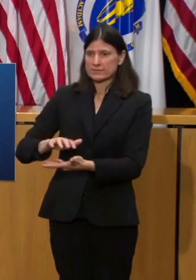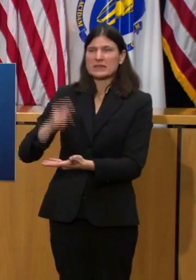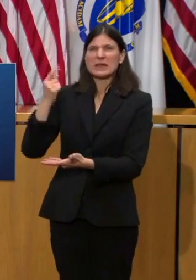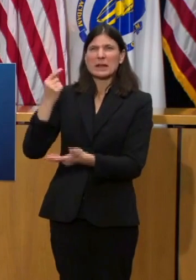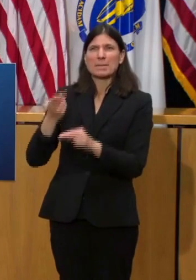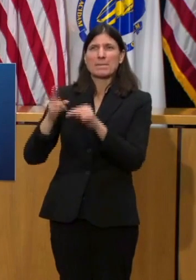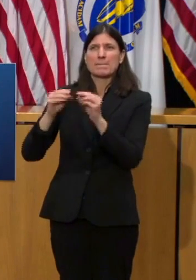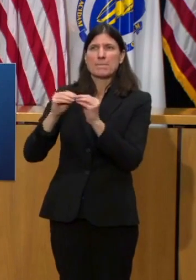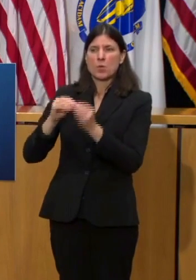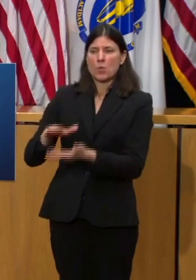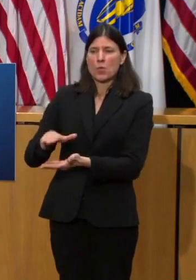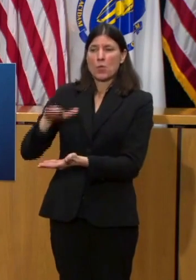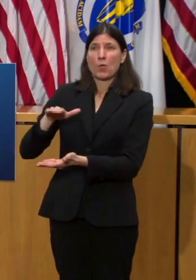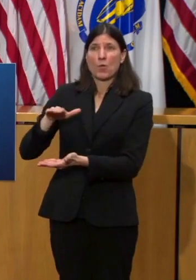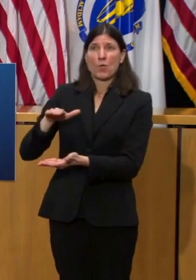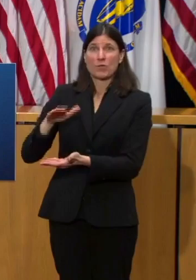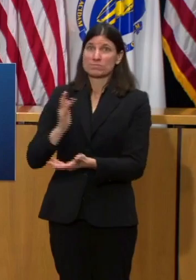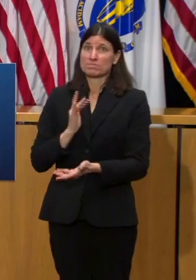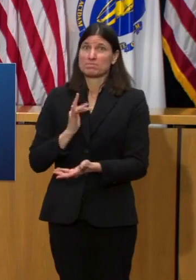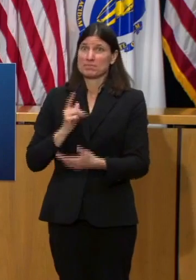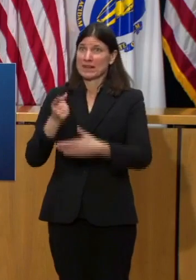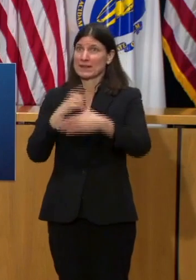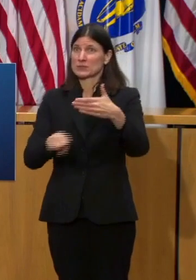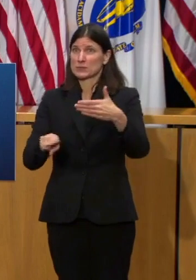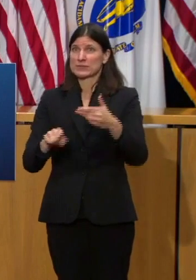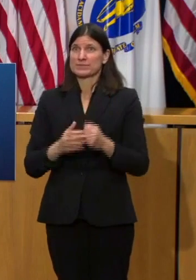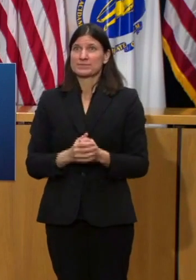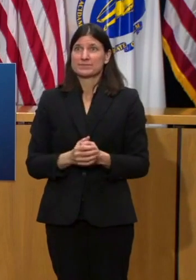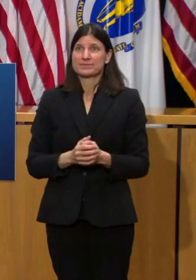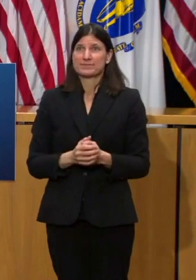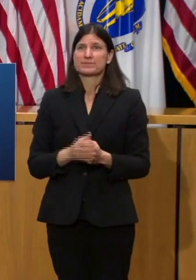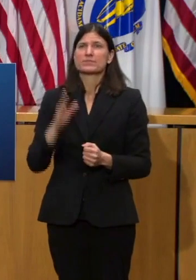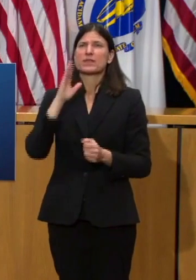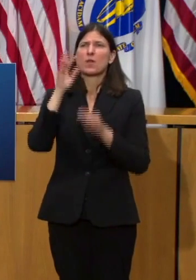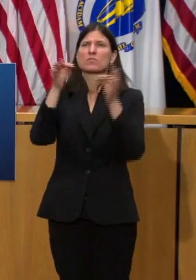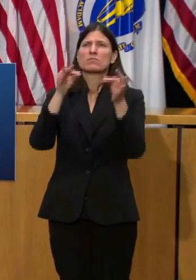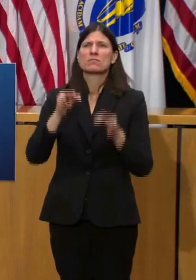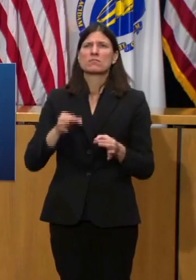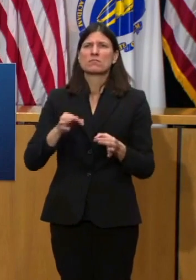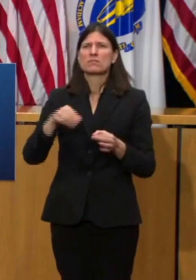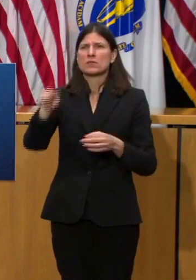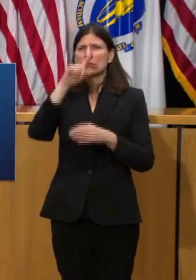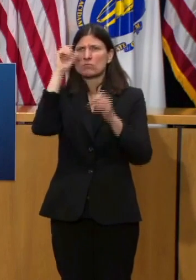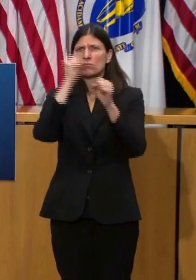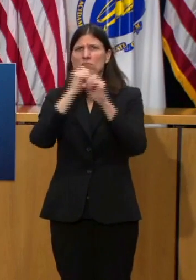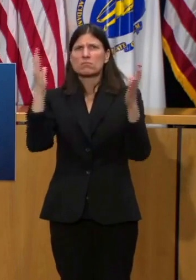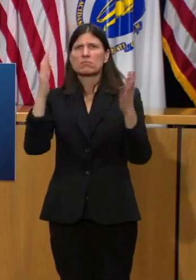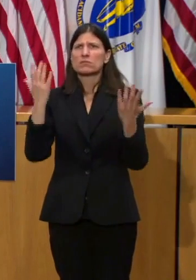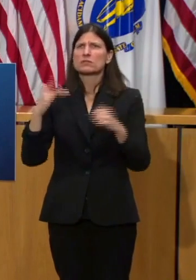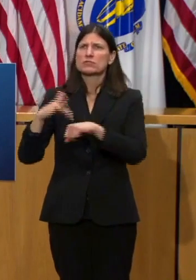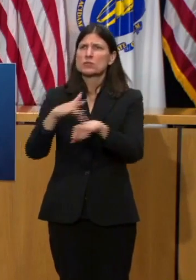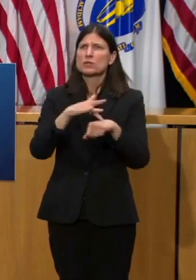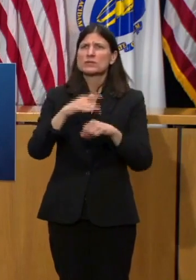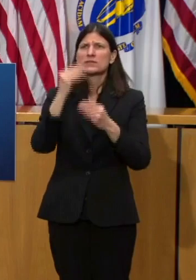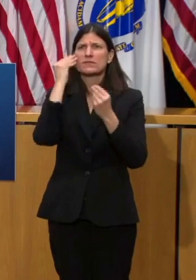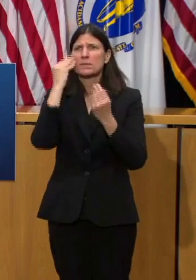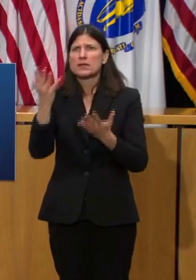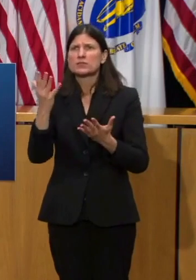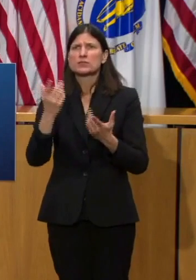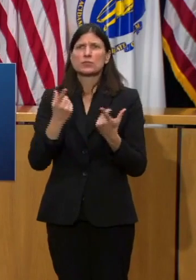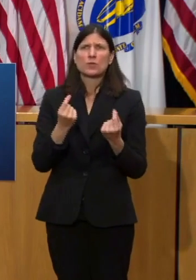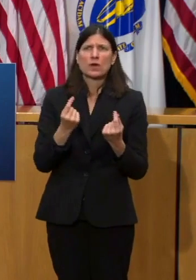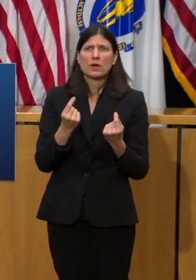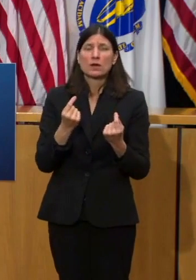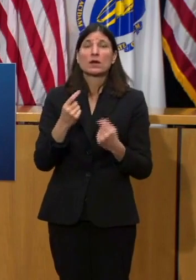on COVID-19 vaccine scheduling resources, run through the 2+ certain medical conditions, and vaccination of residents and staff